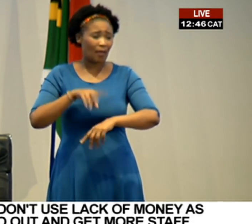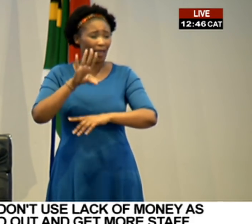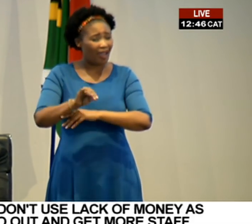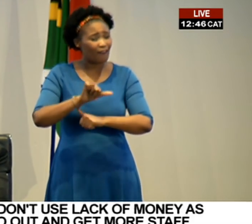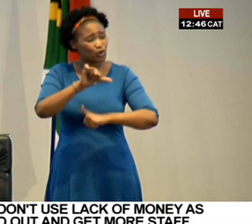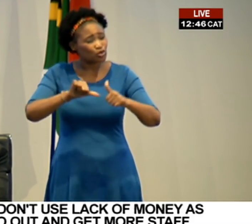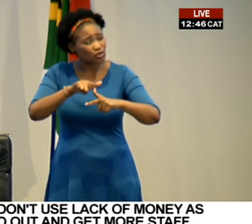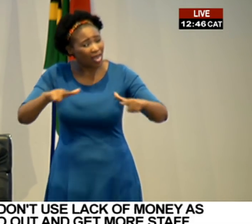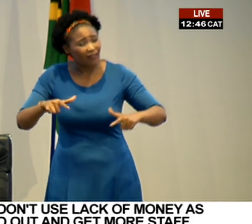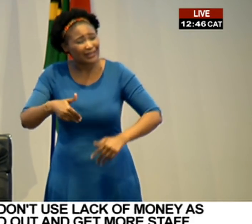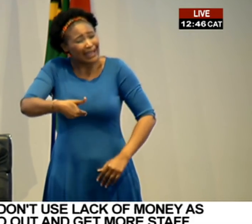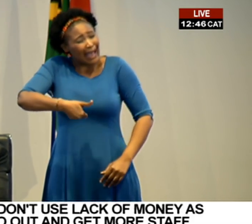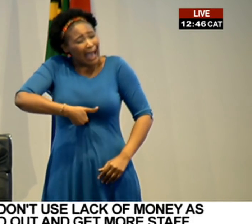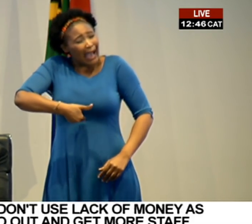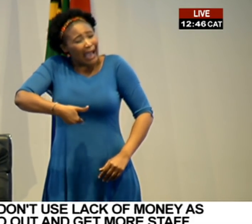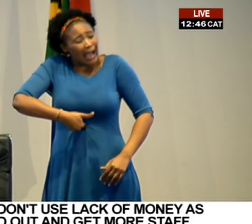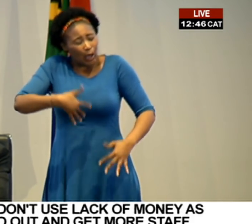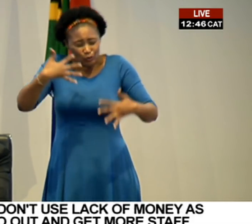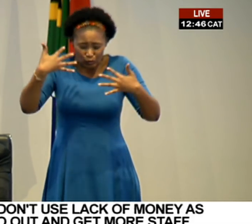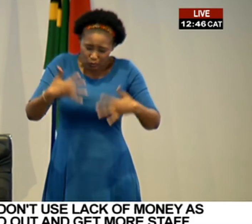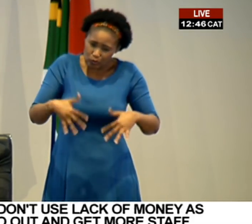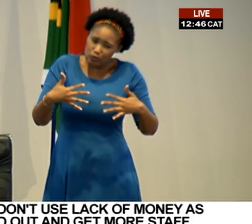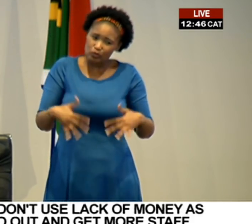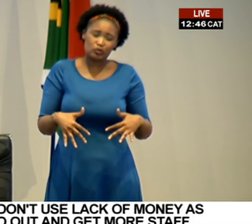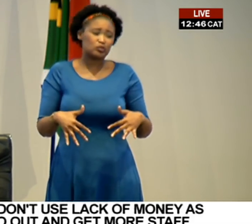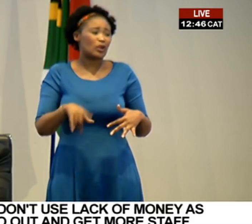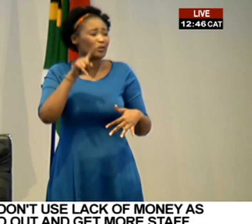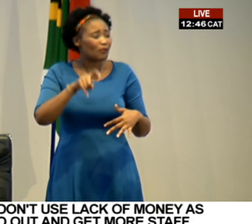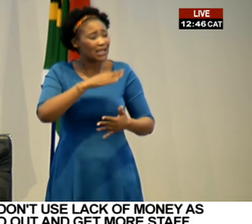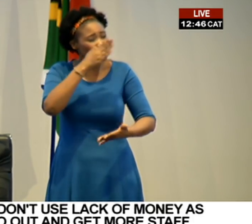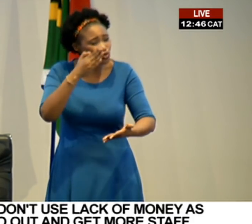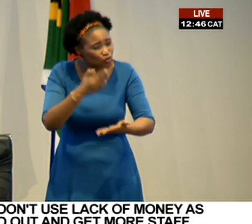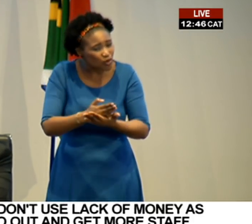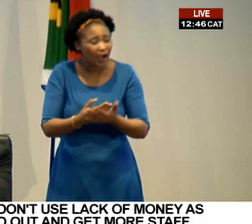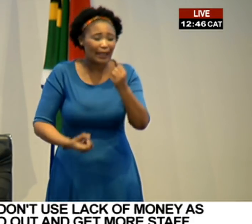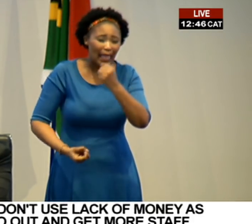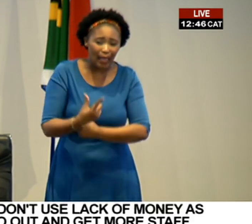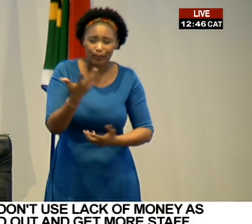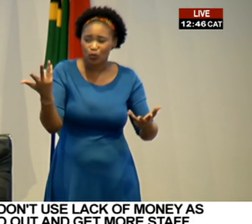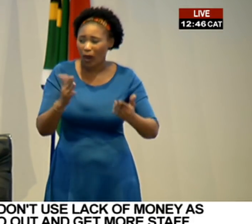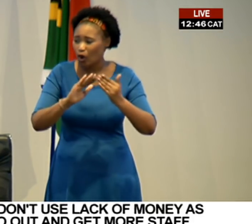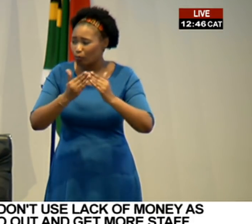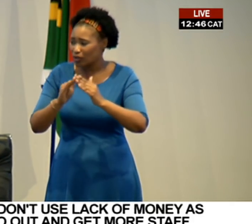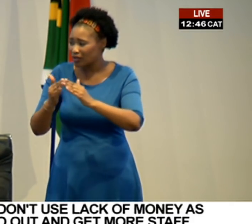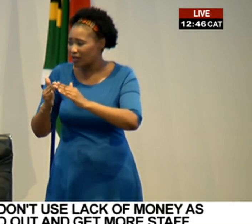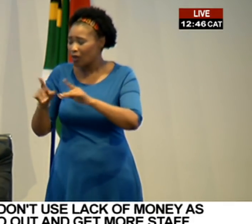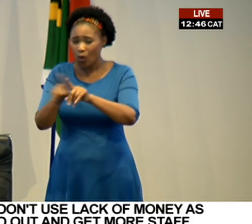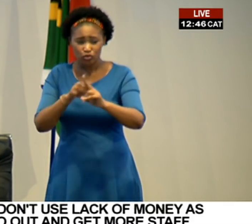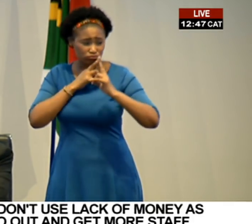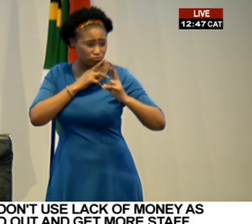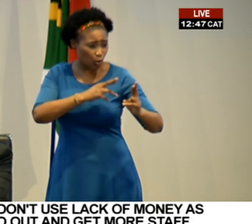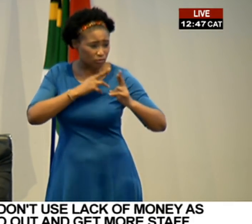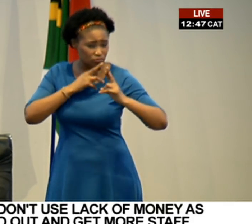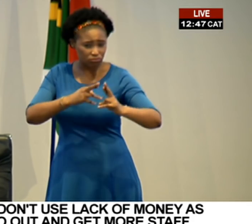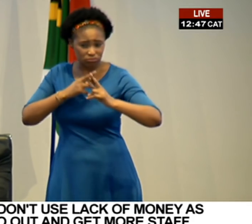is hunger, and we need to ensure that it happens at the community level, and we are responsive to